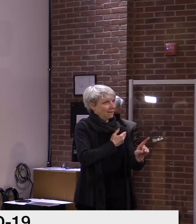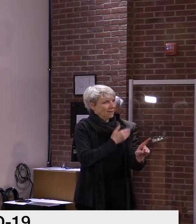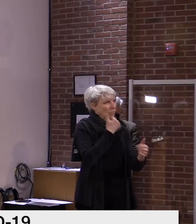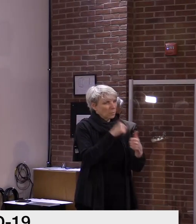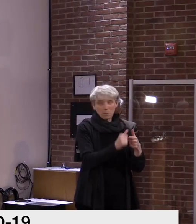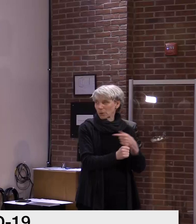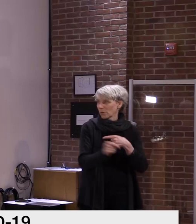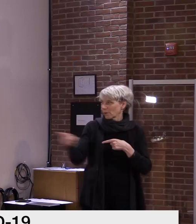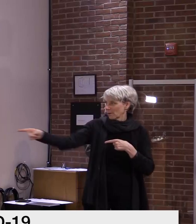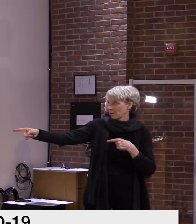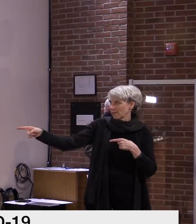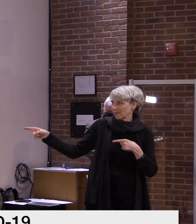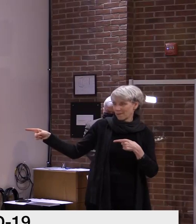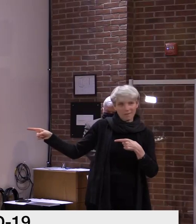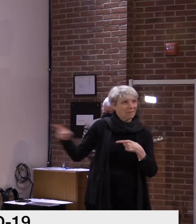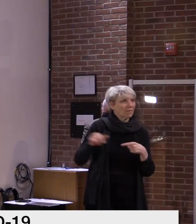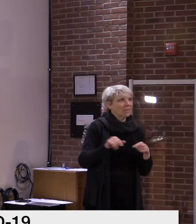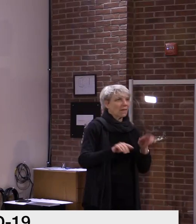website,